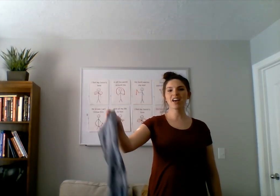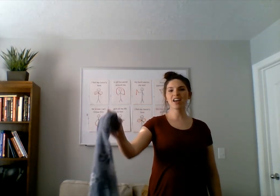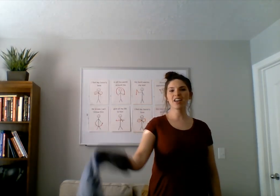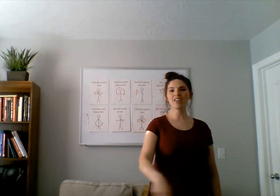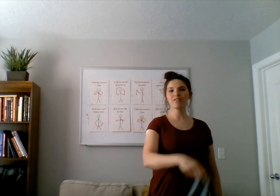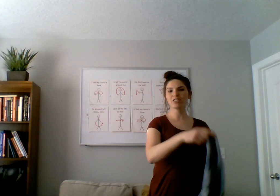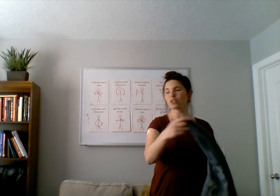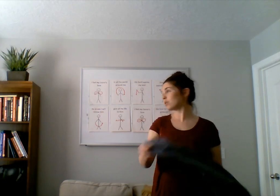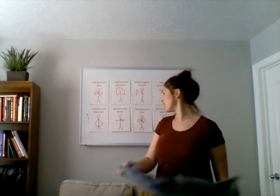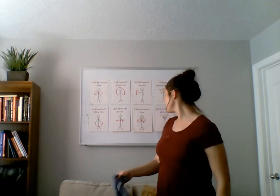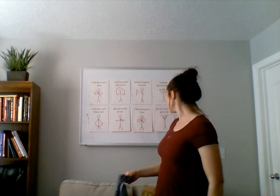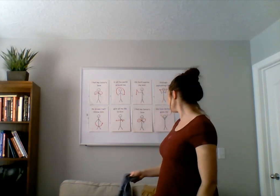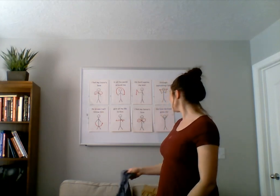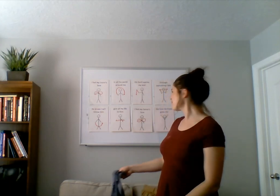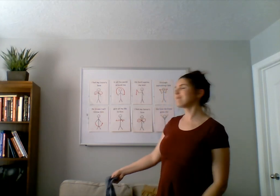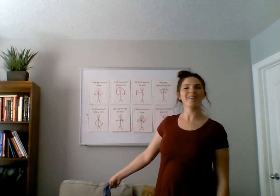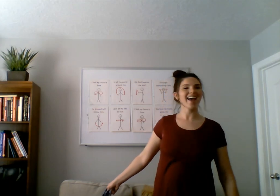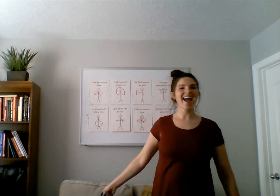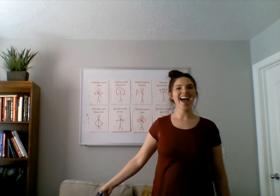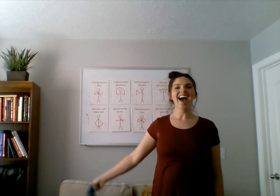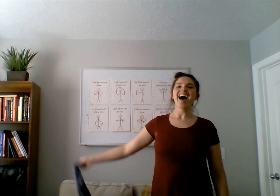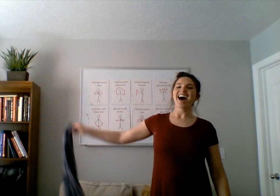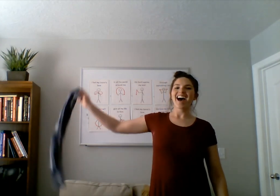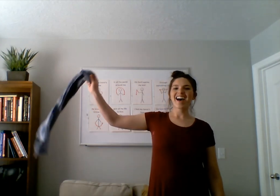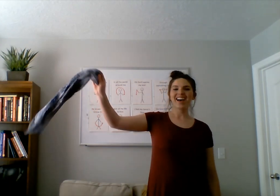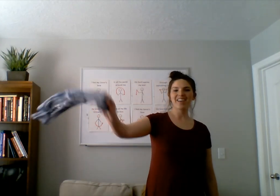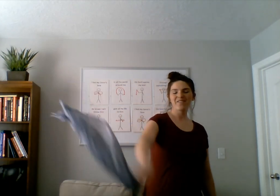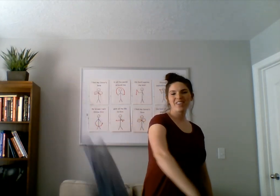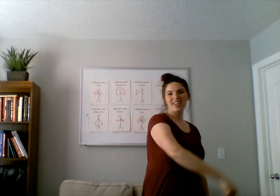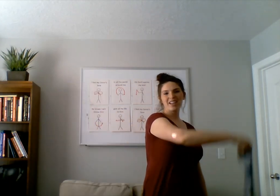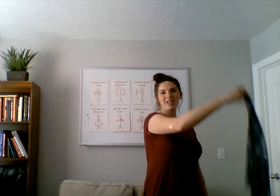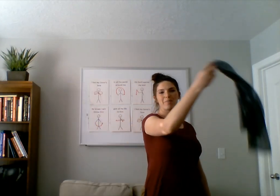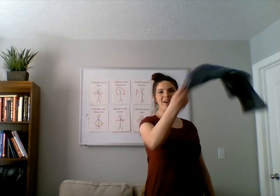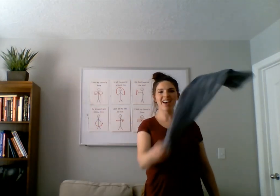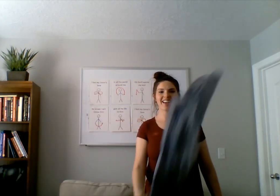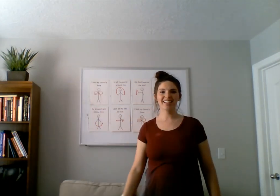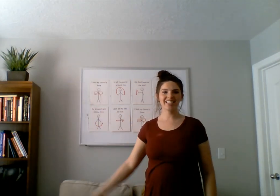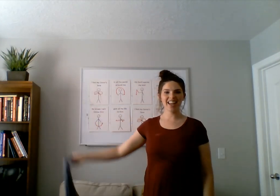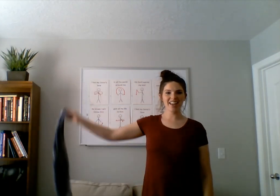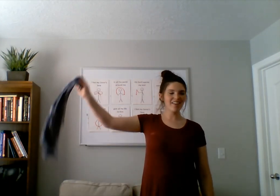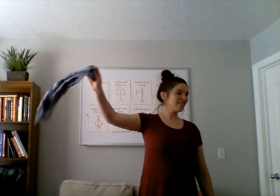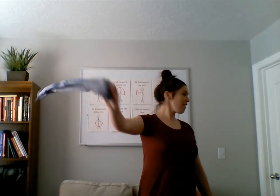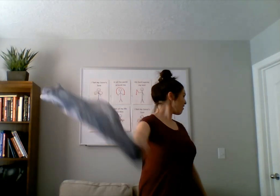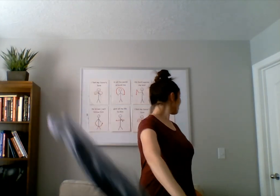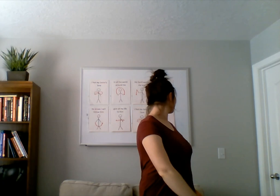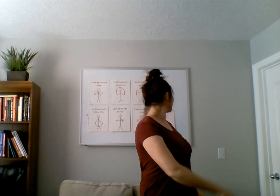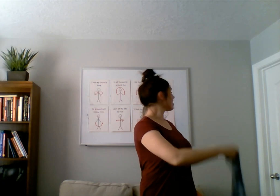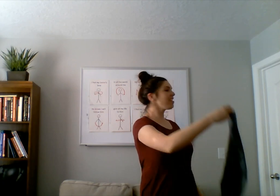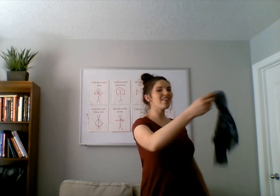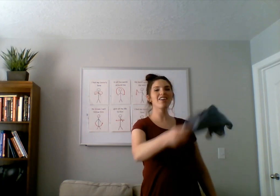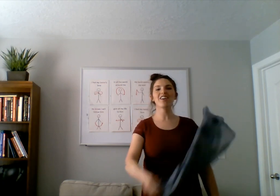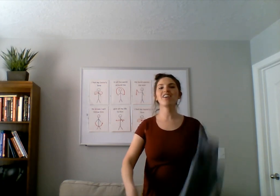to him. I feel my Savior's love.